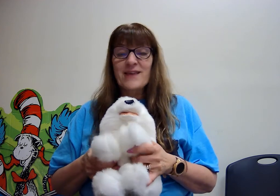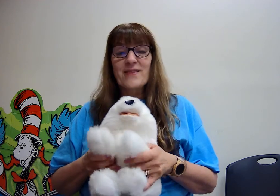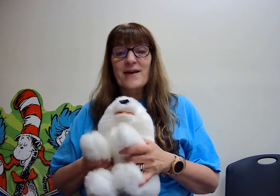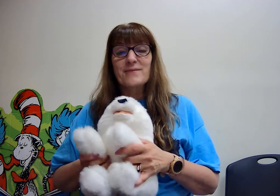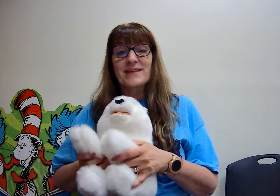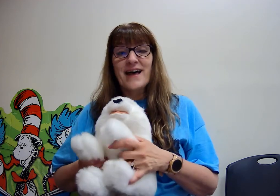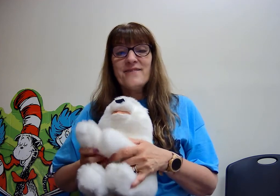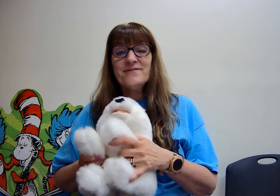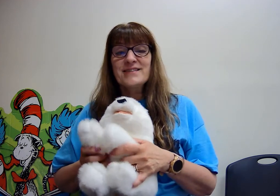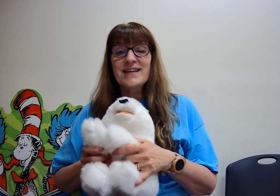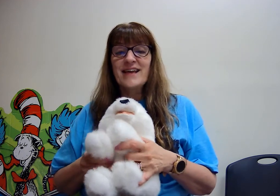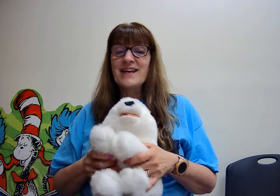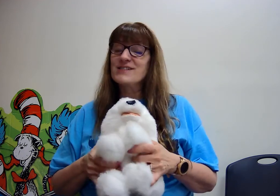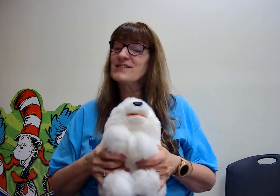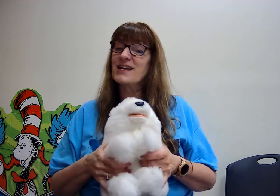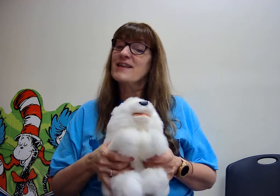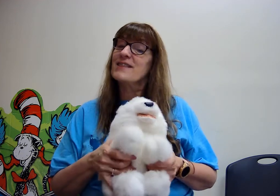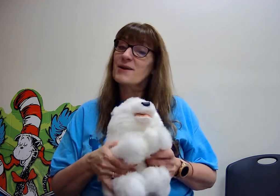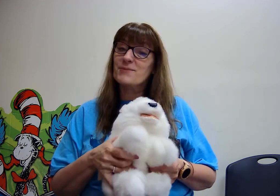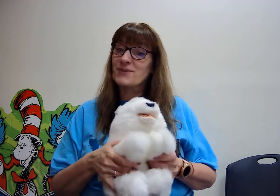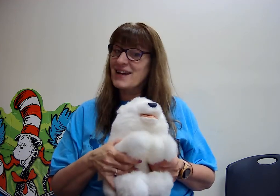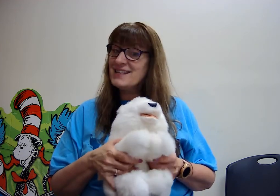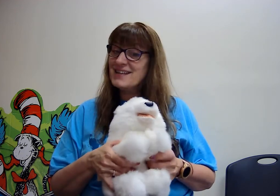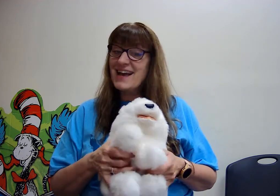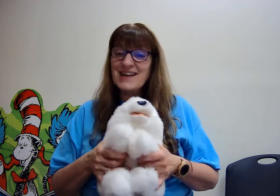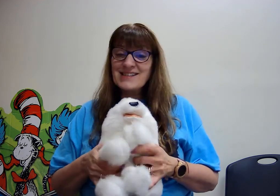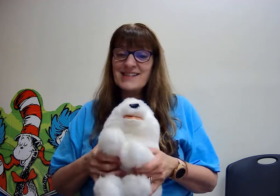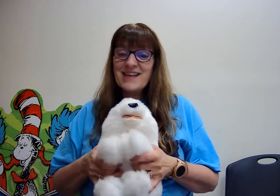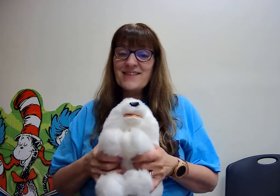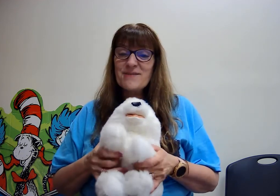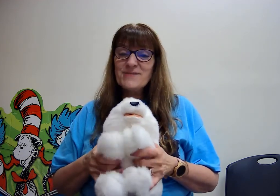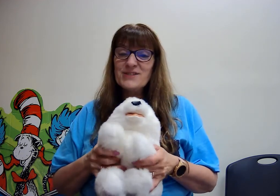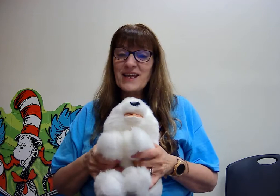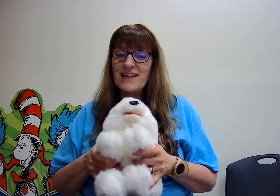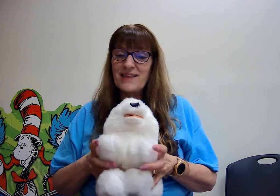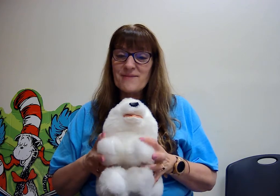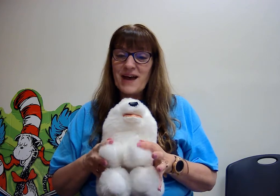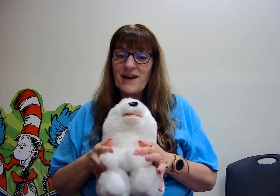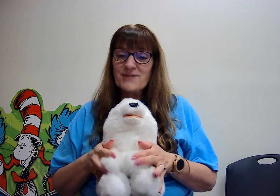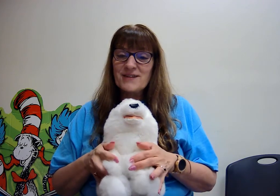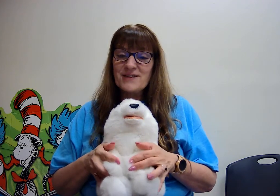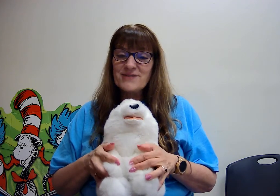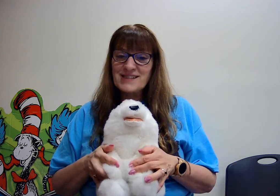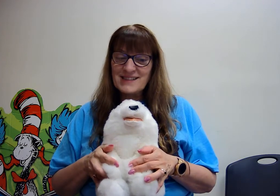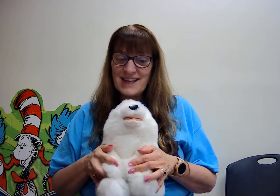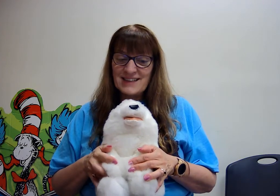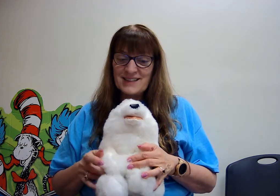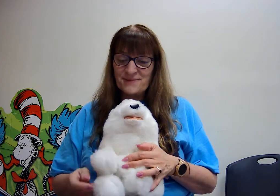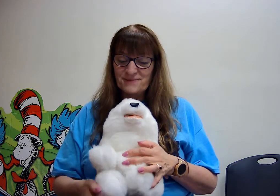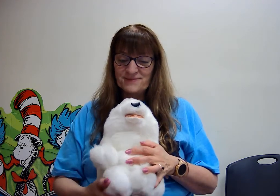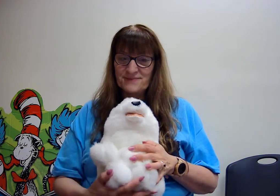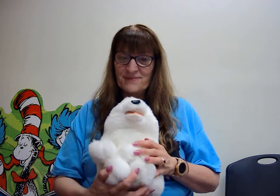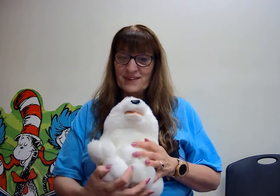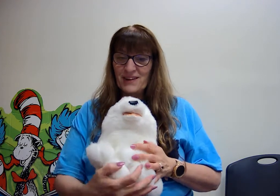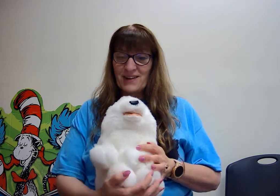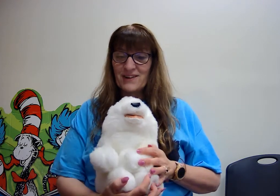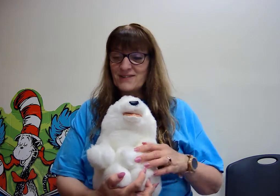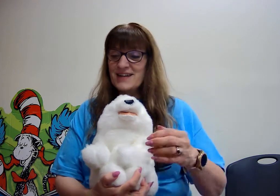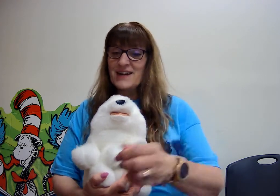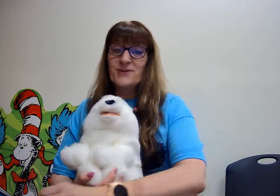them left and shake them right. Shake them out of sight. All right, are you